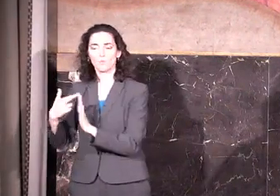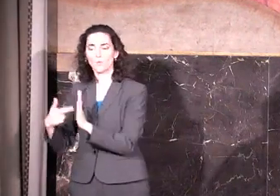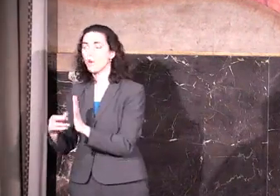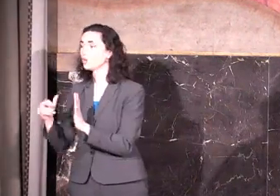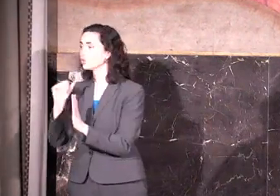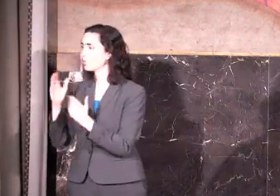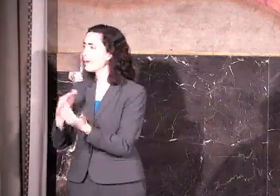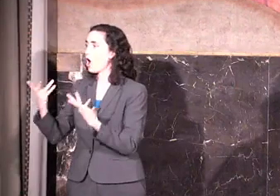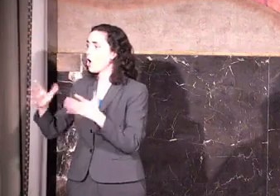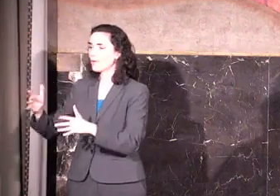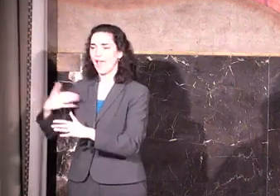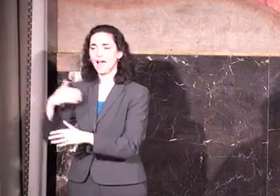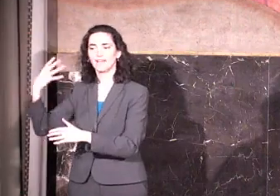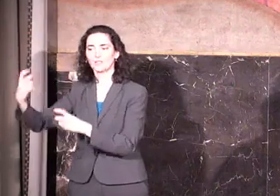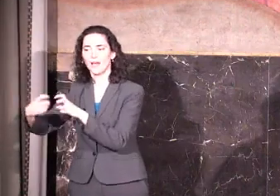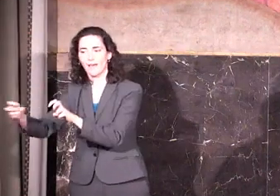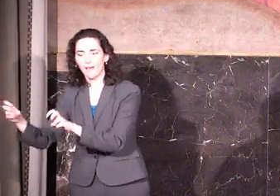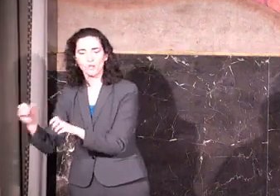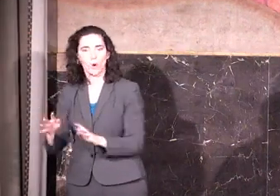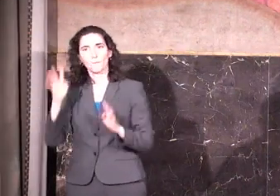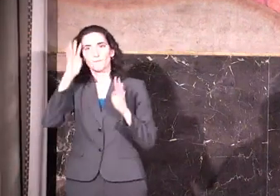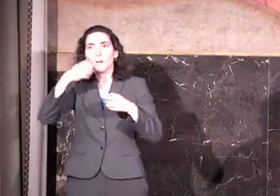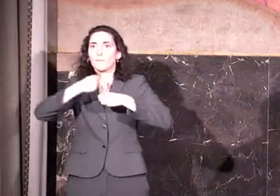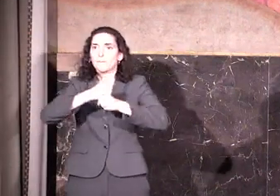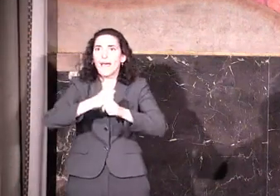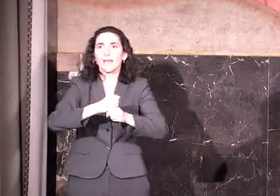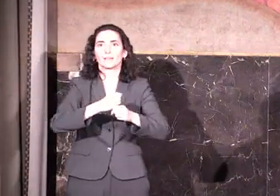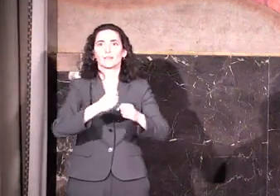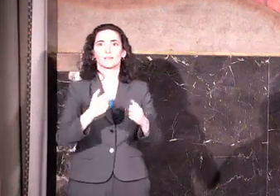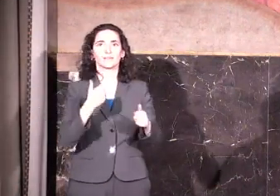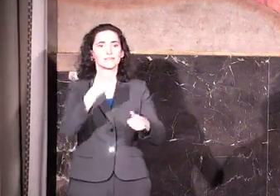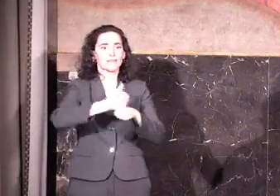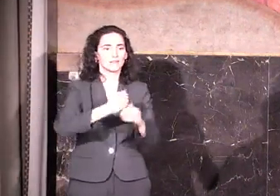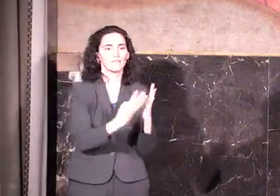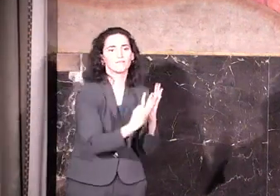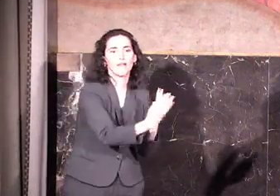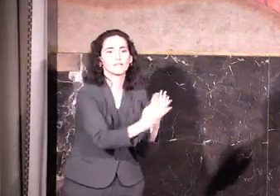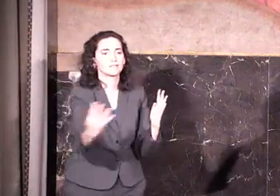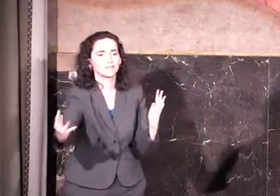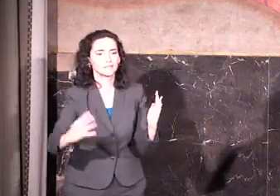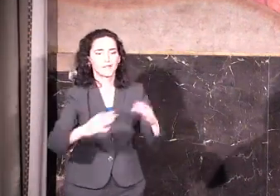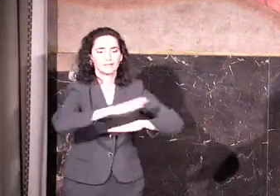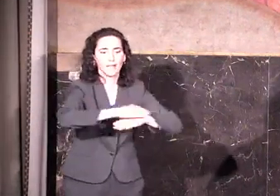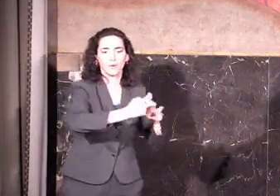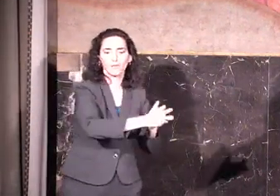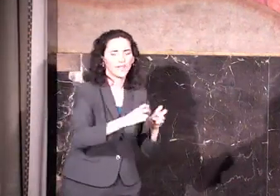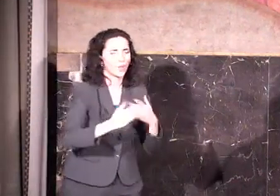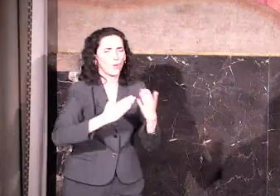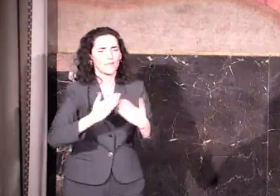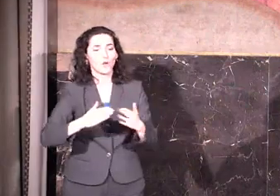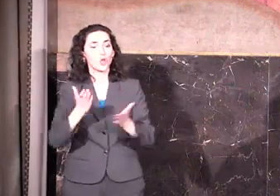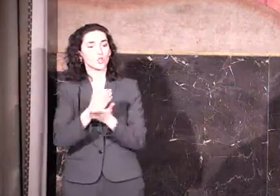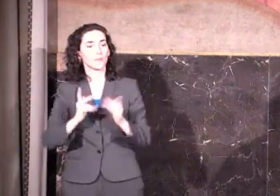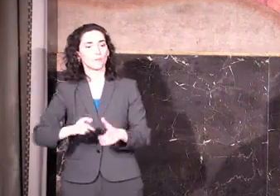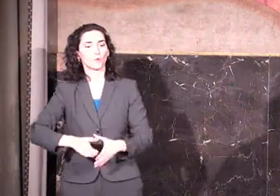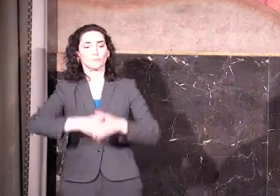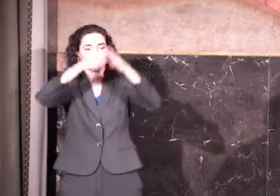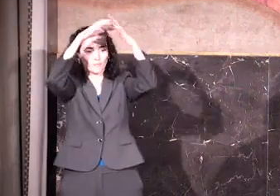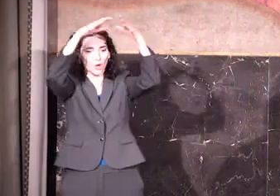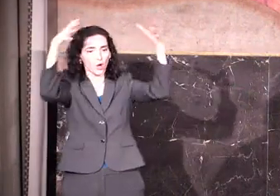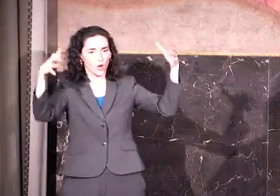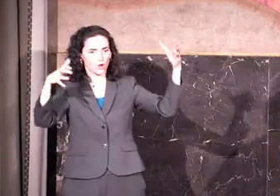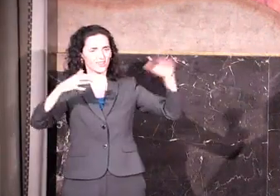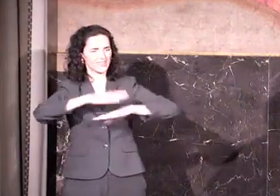existing patio, whether they create this patio environment through barriers, through open tents, or maybe through umbrella. We've seen some umbrella tables too as